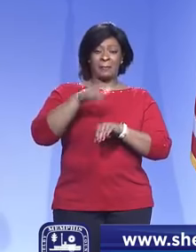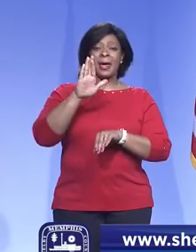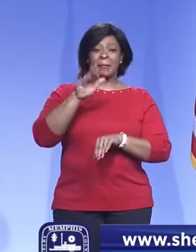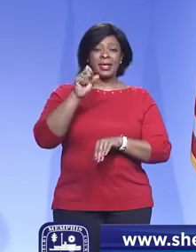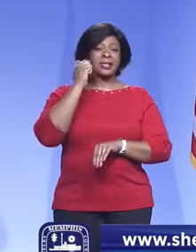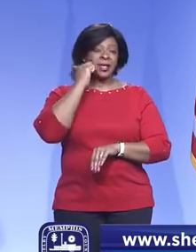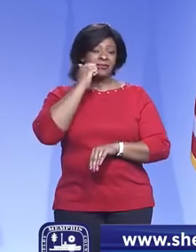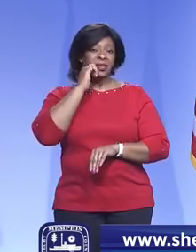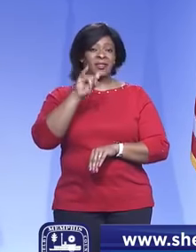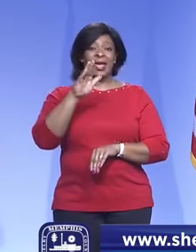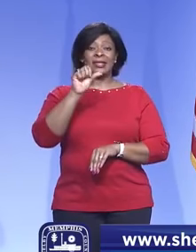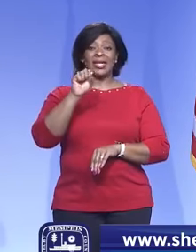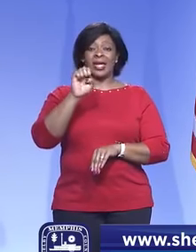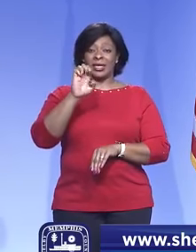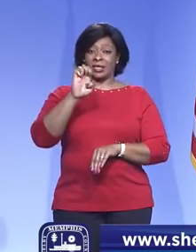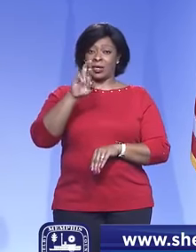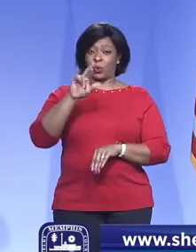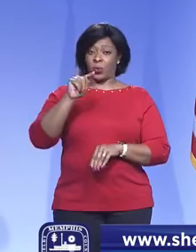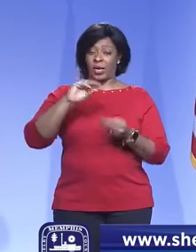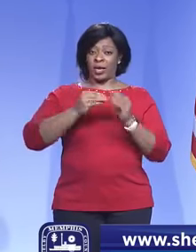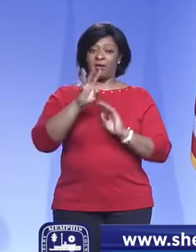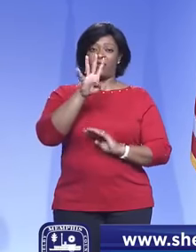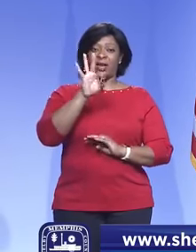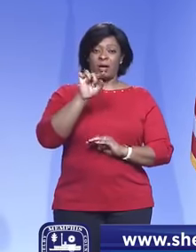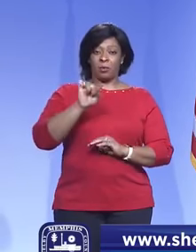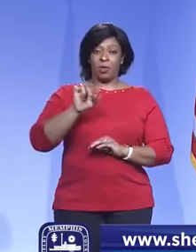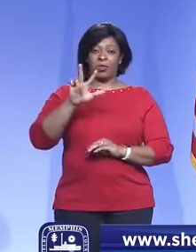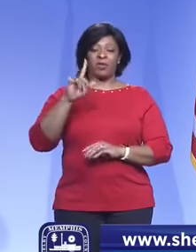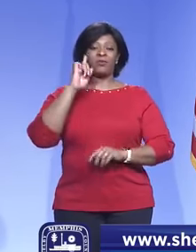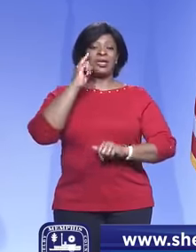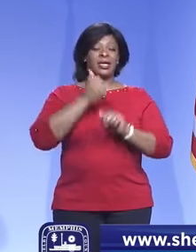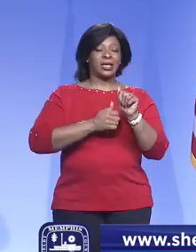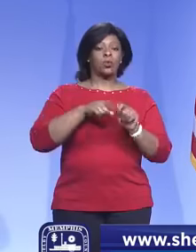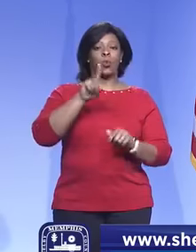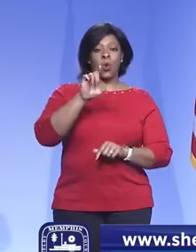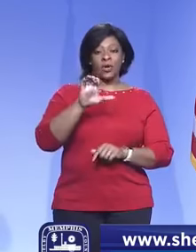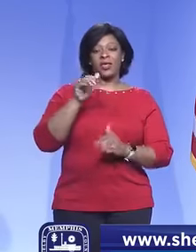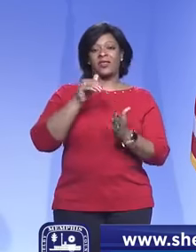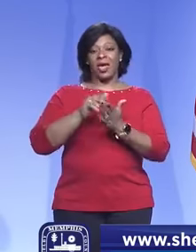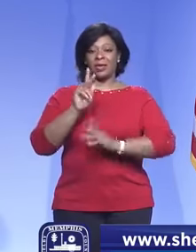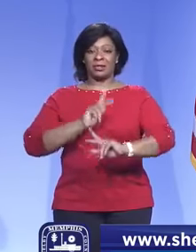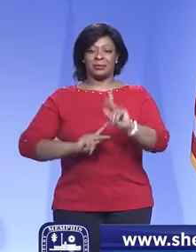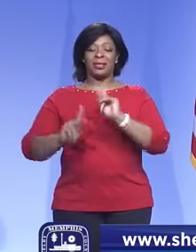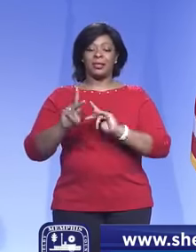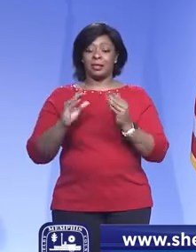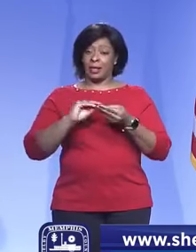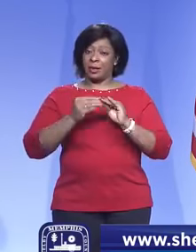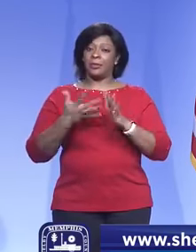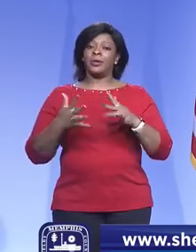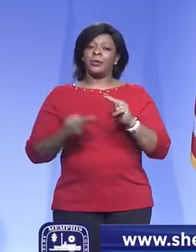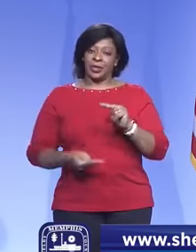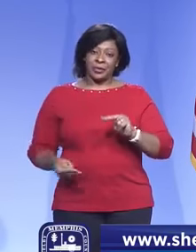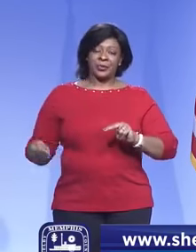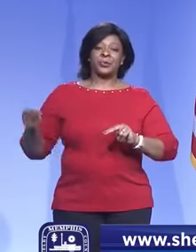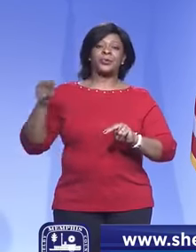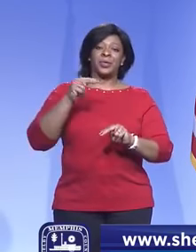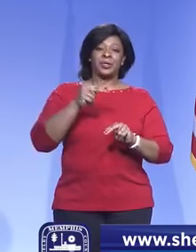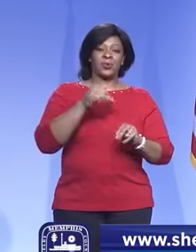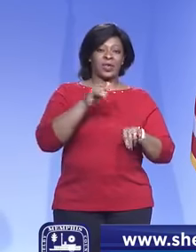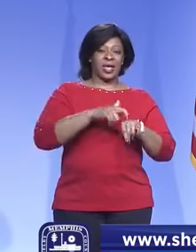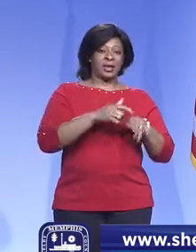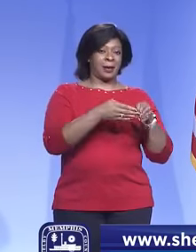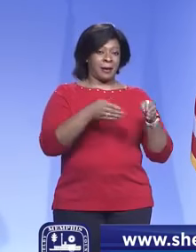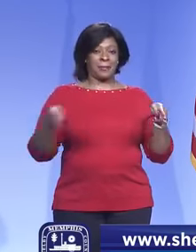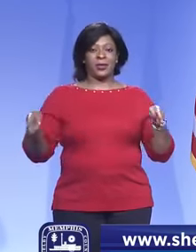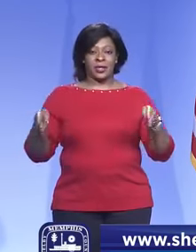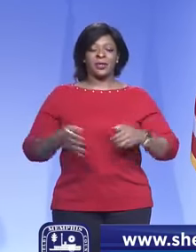and our case rate now is 49.3 per 100,000. So that's been an increase over time.